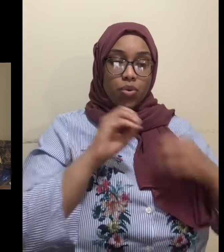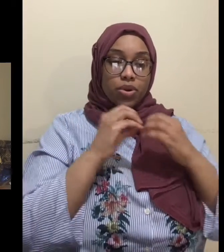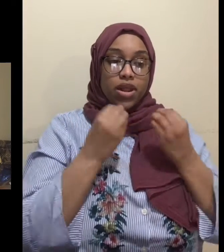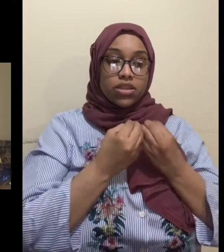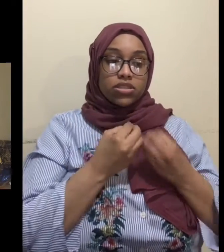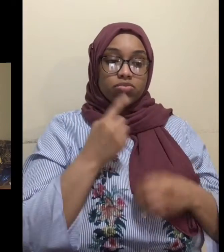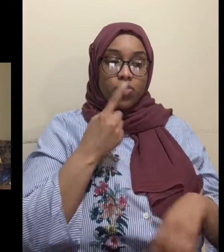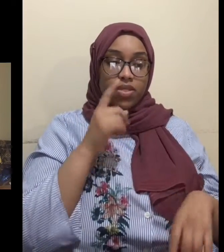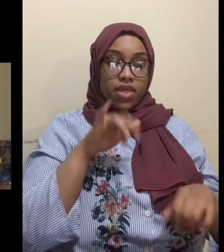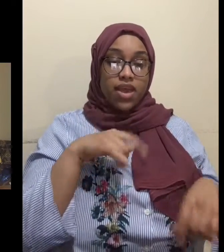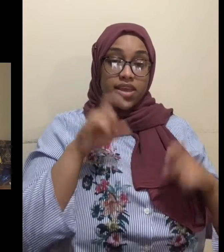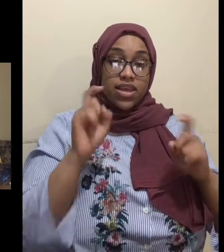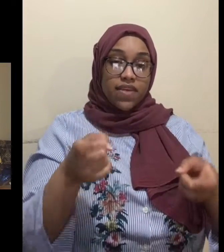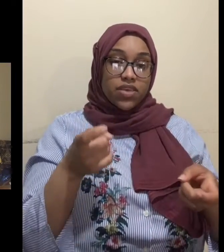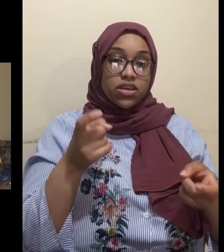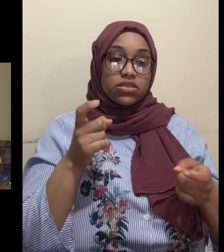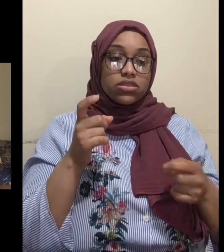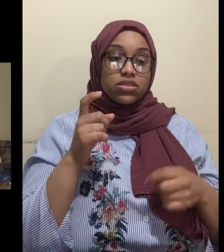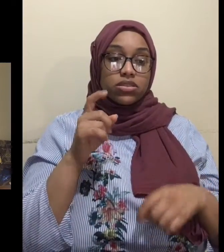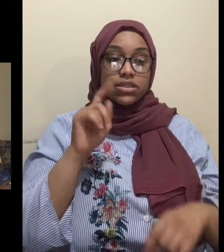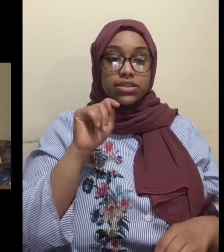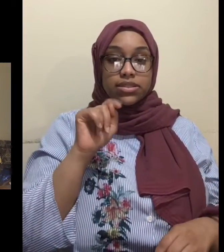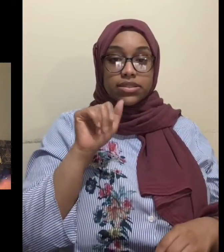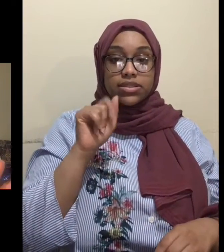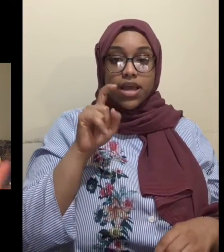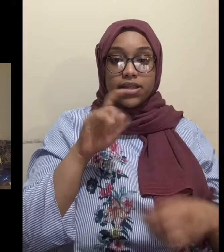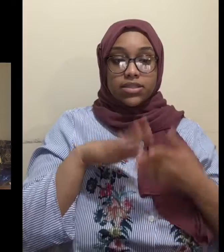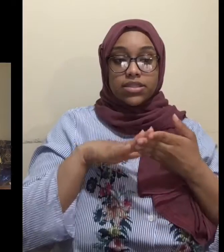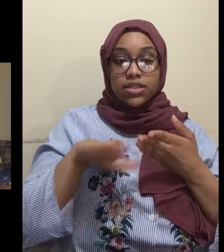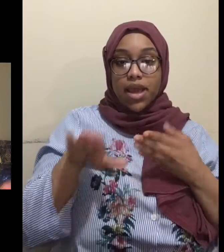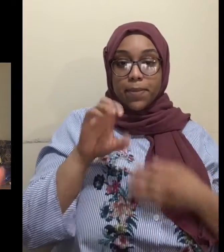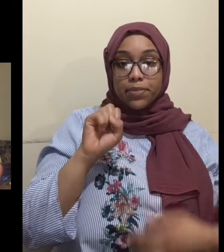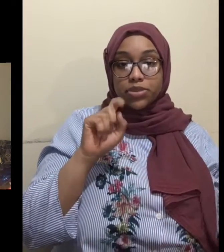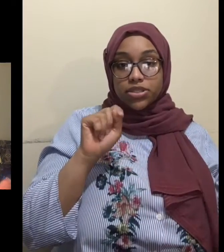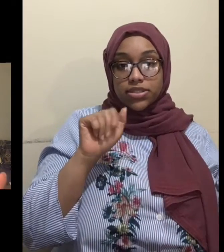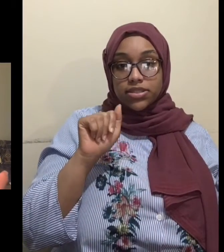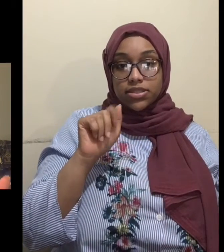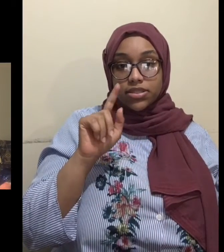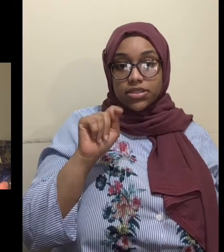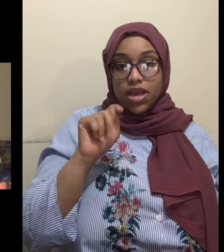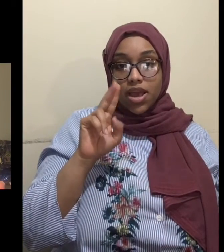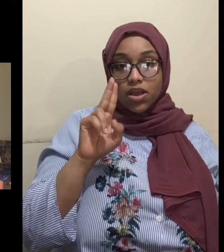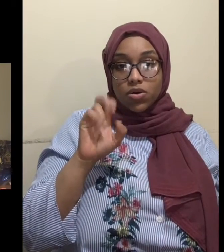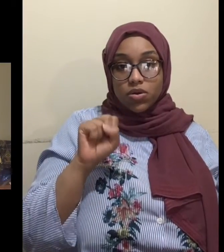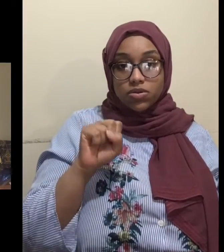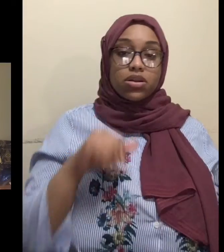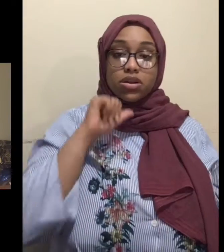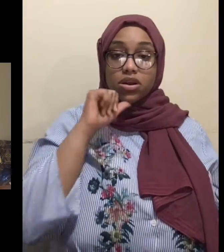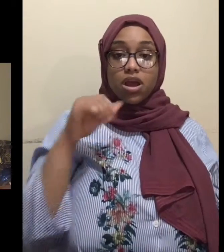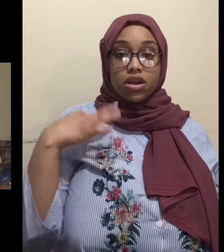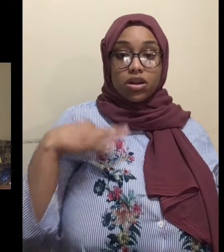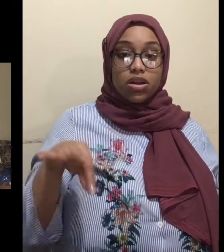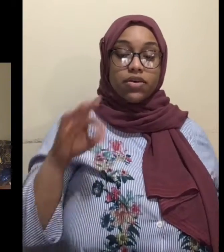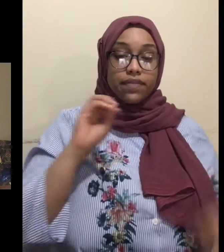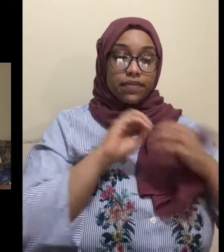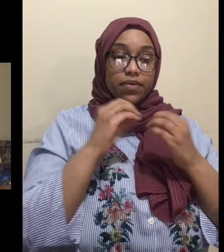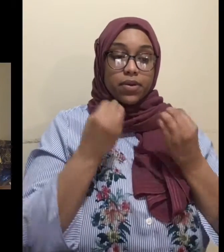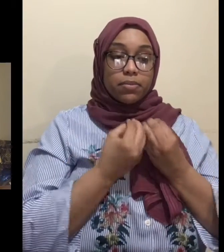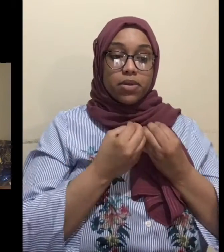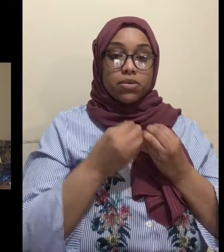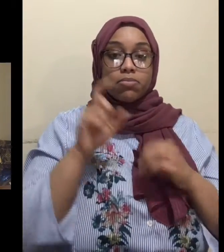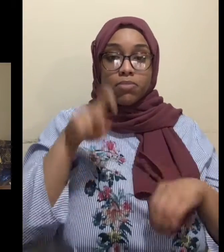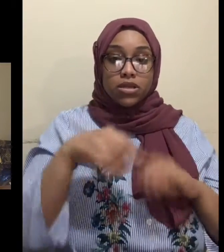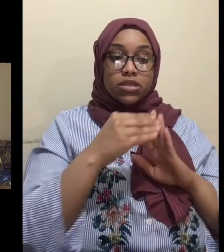a 501c3 nonprofit are: one, visit the IRS website, which will